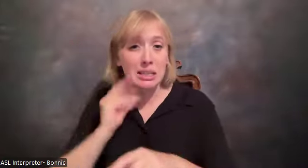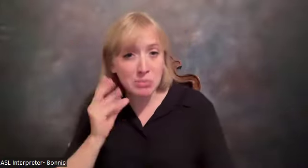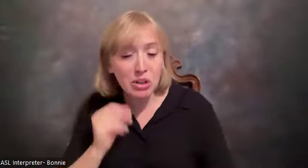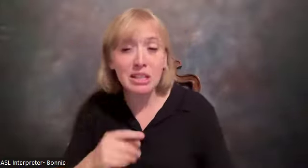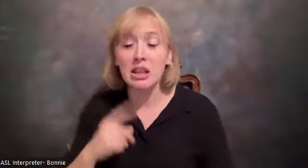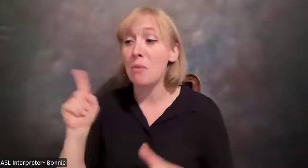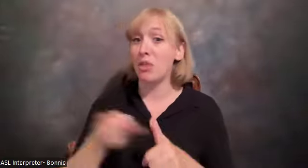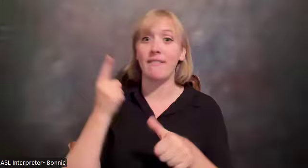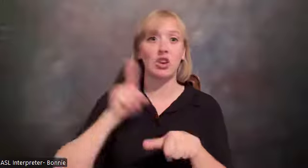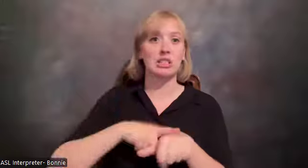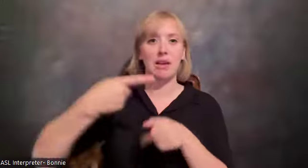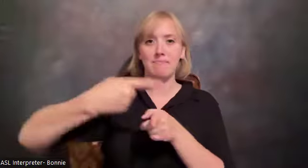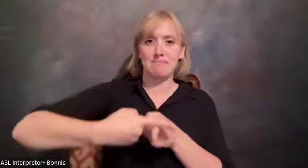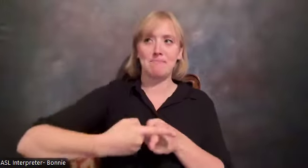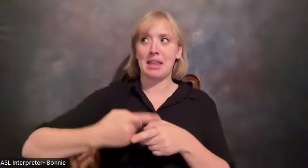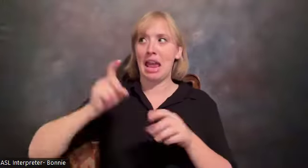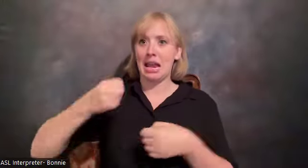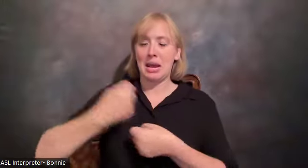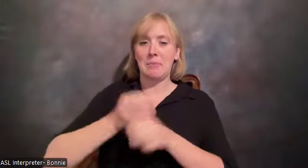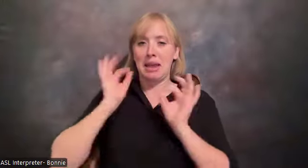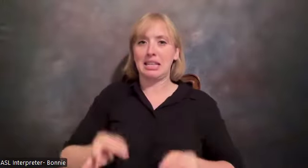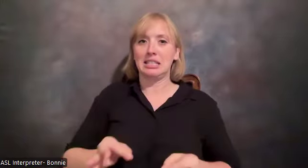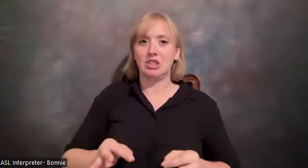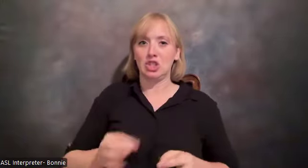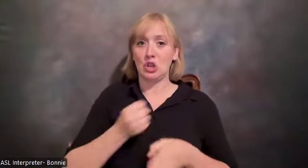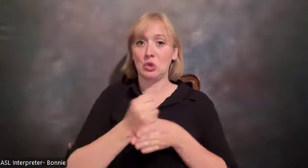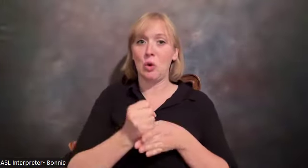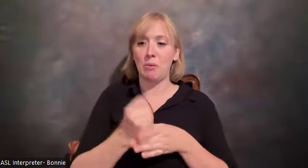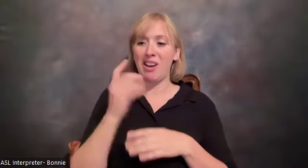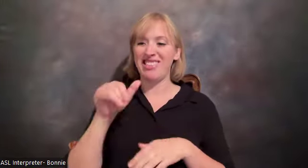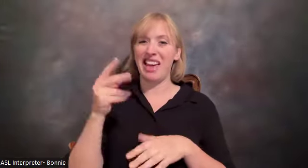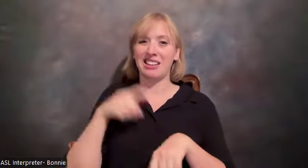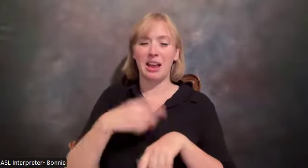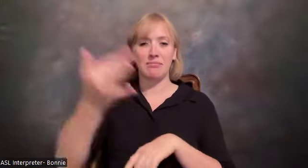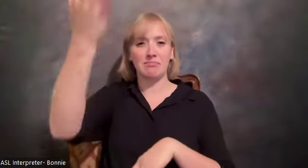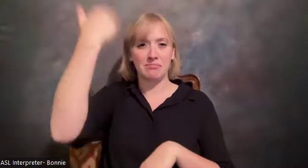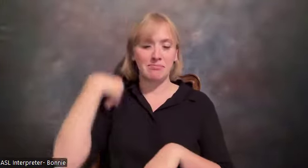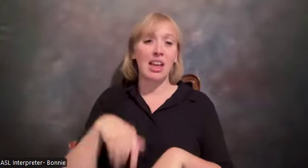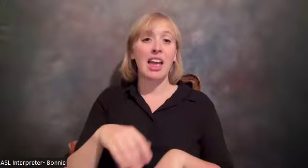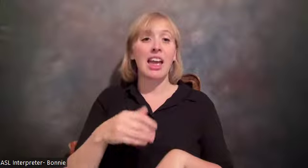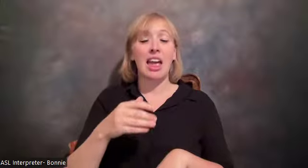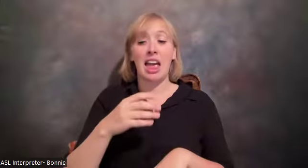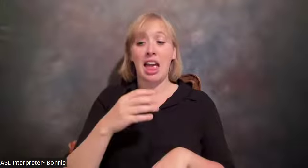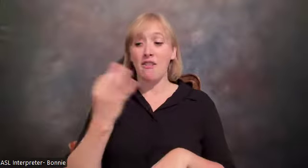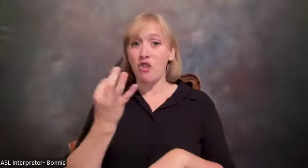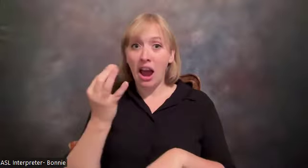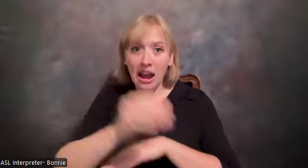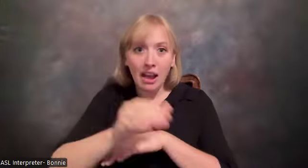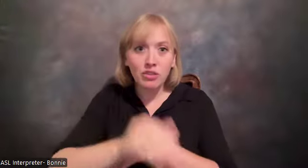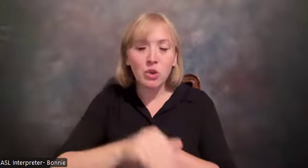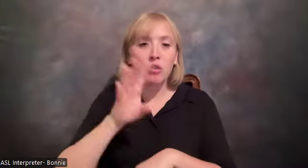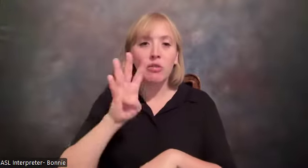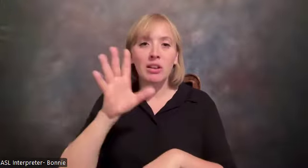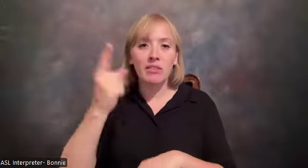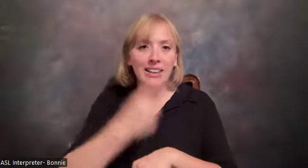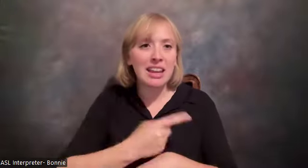stood at the turning point sober was pulling off that base Friday afternoon, 45 days, fresh out of treatment.